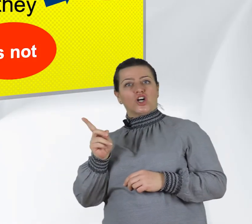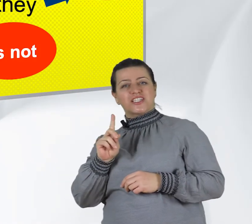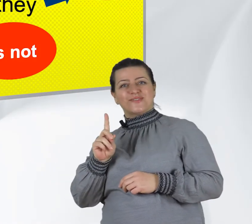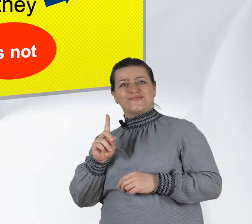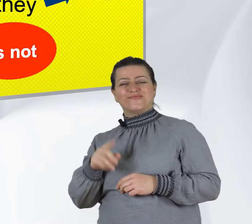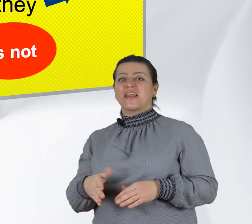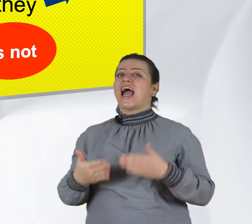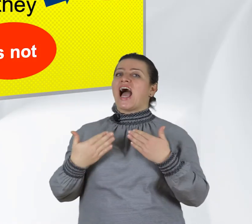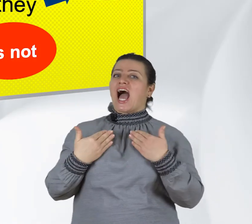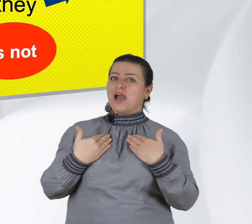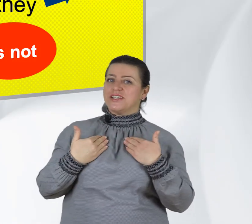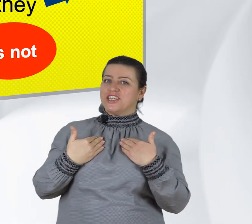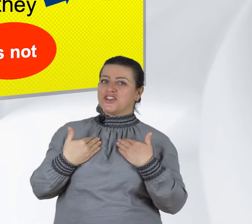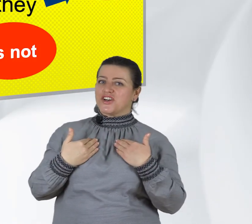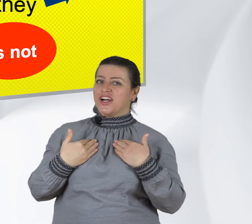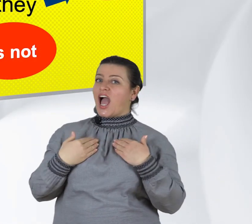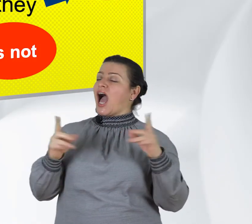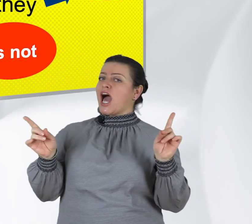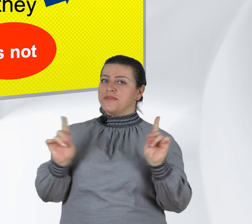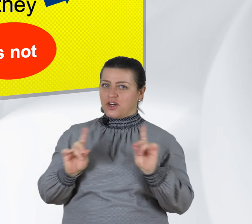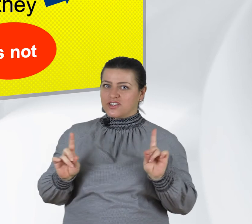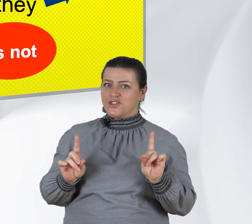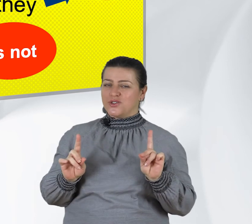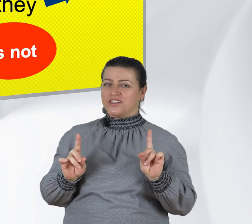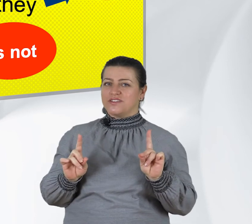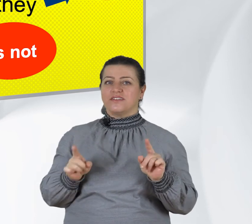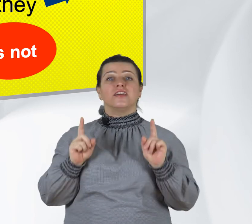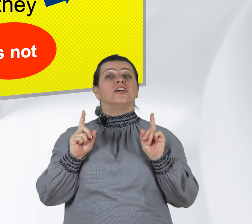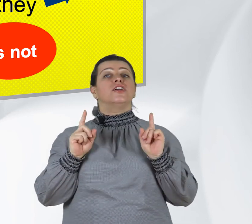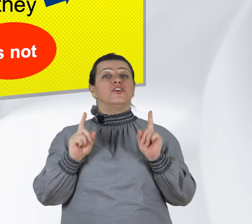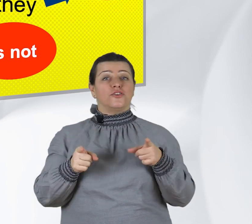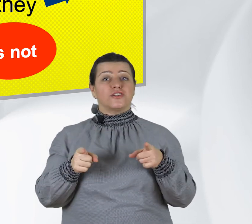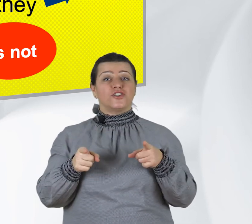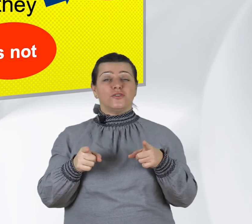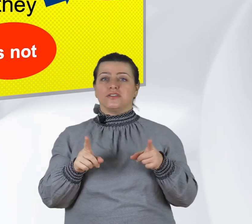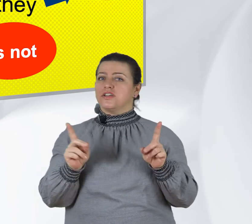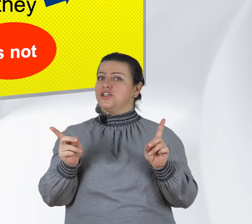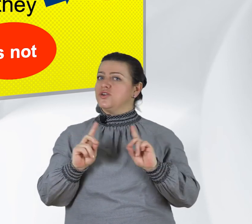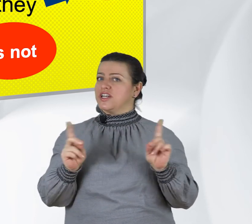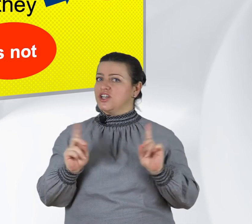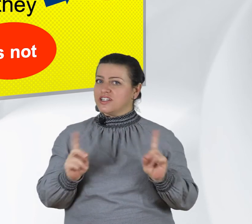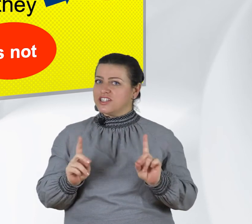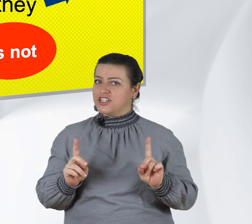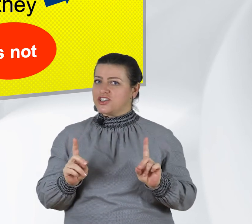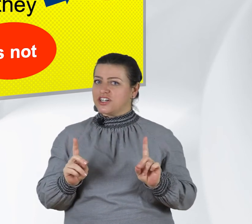Not. I'm a teacher, I'm not a student. You're a student, you are not a teacher.